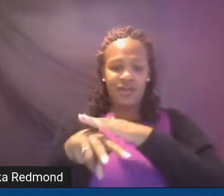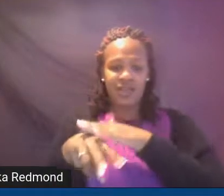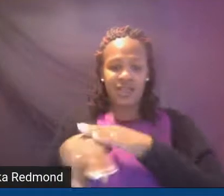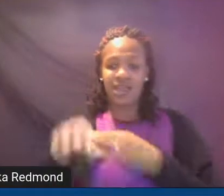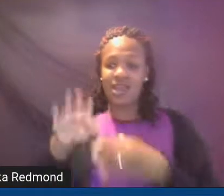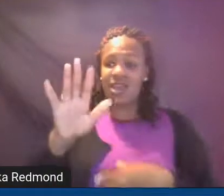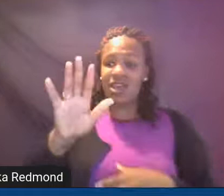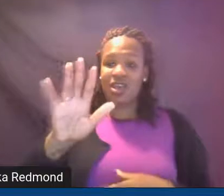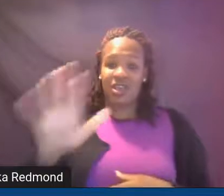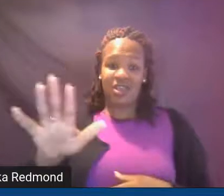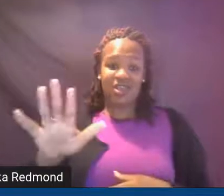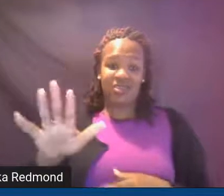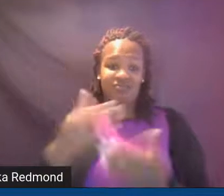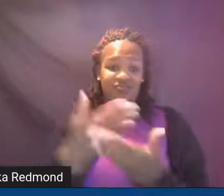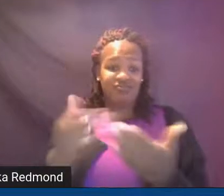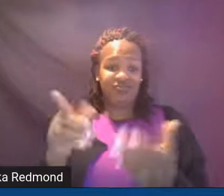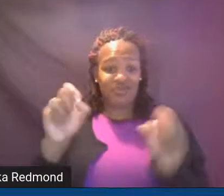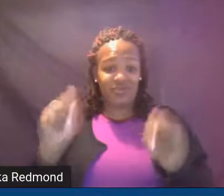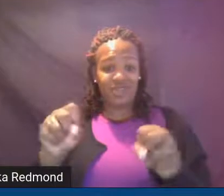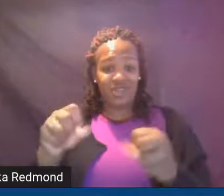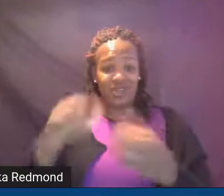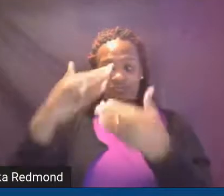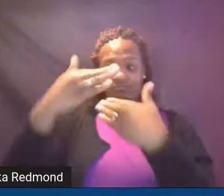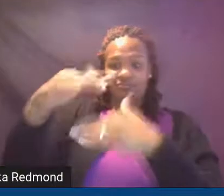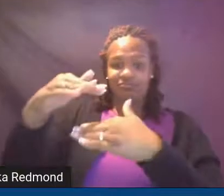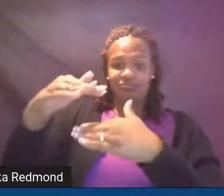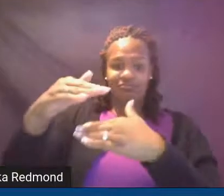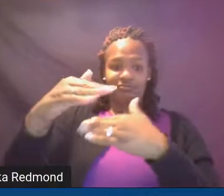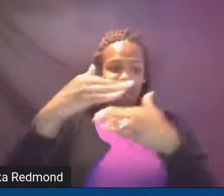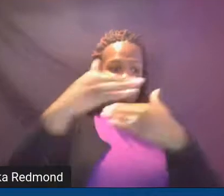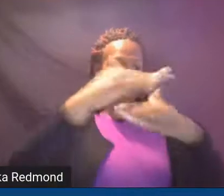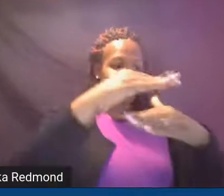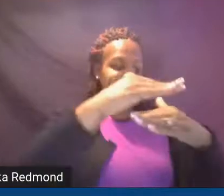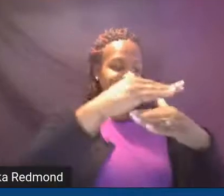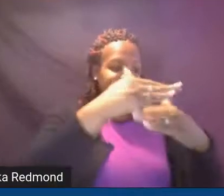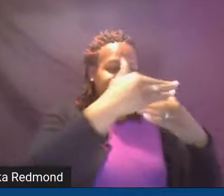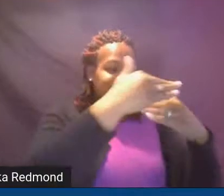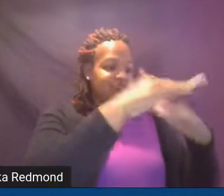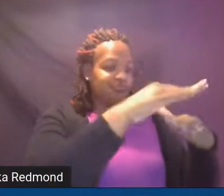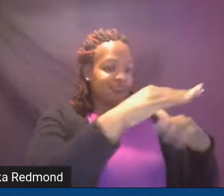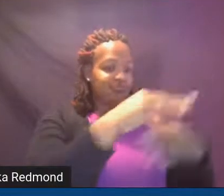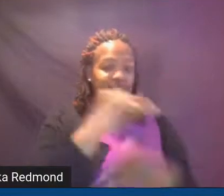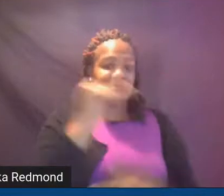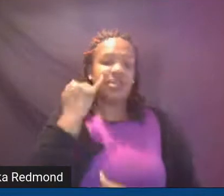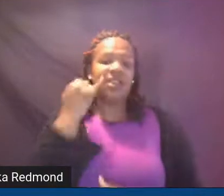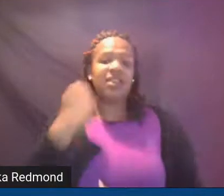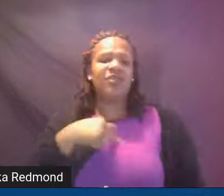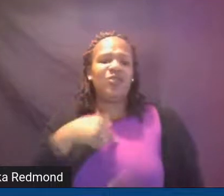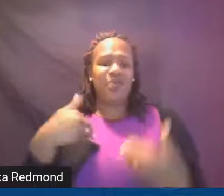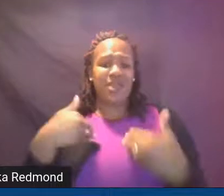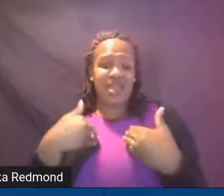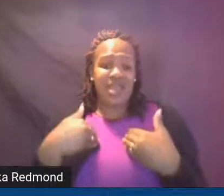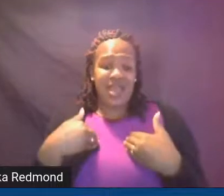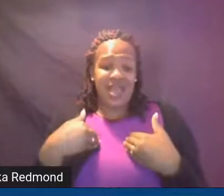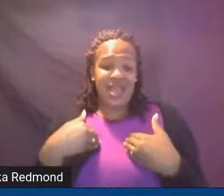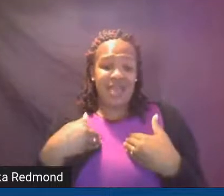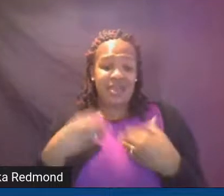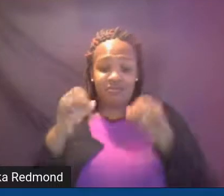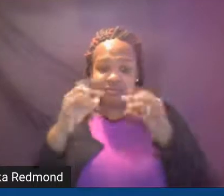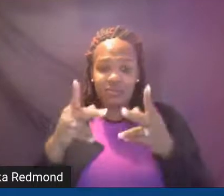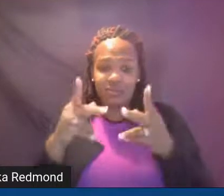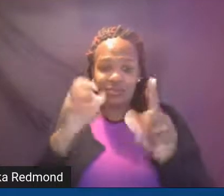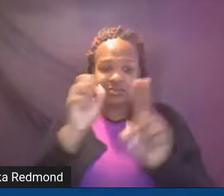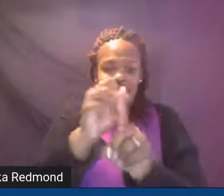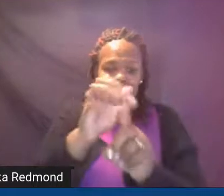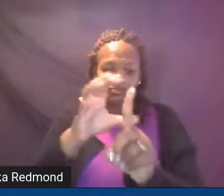limited. And if we have any opportunity to expand someone's worldview, then